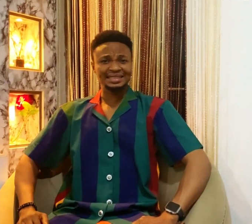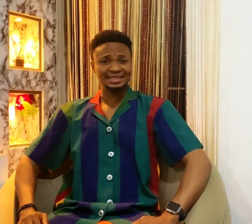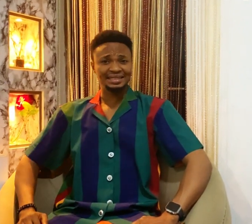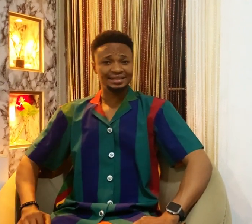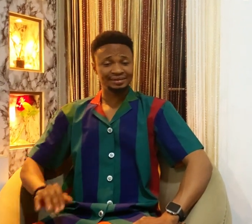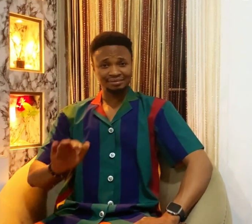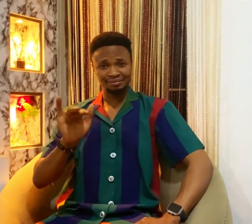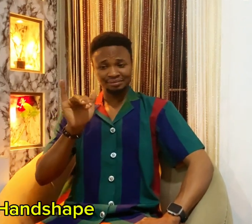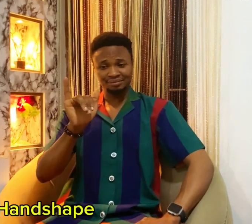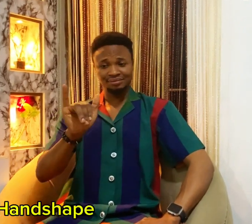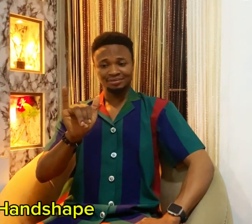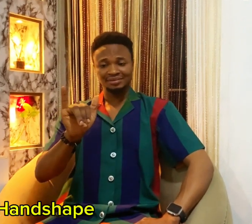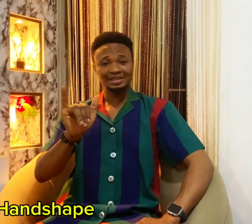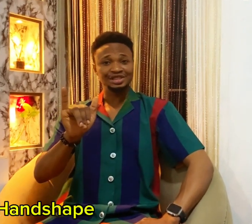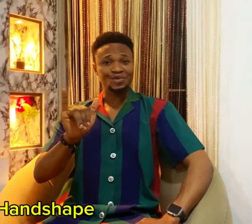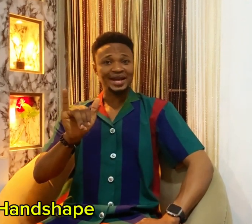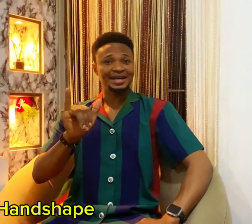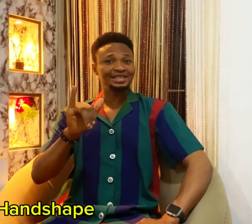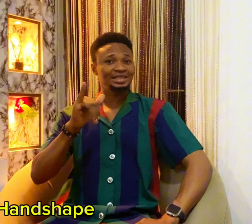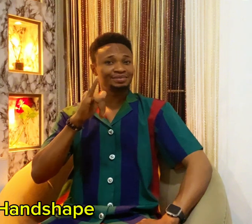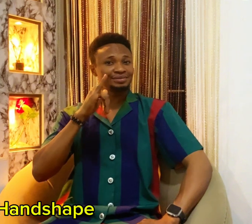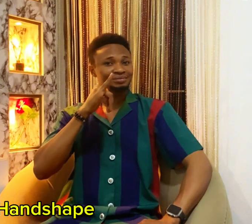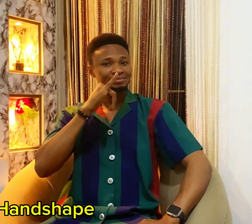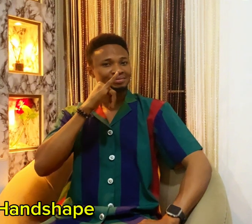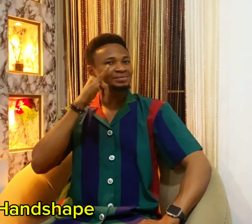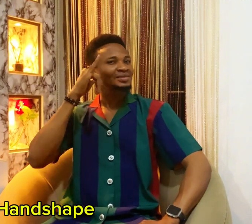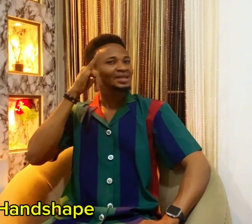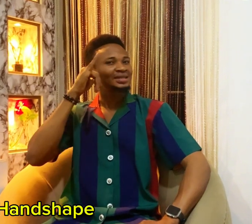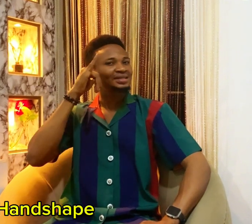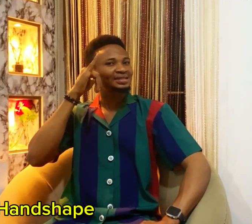Yesterday. Your Y and you. Yesterday.